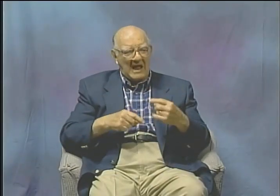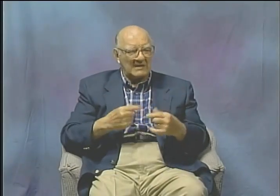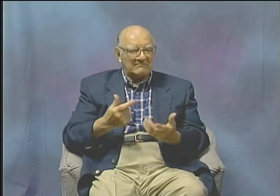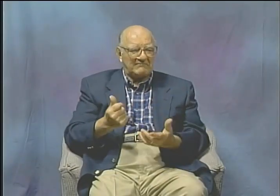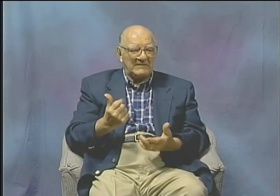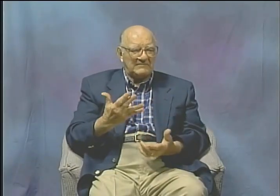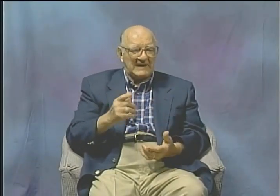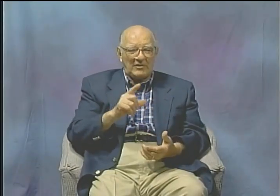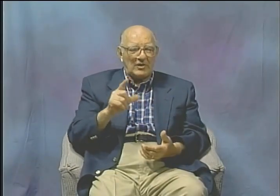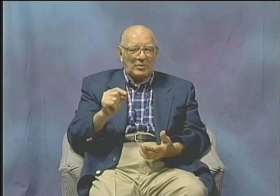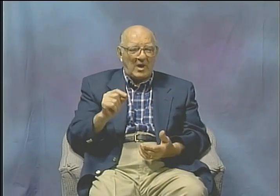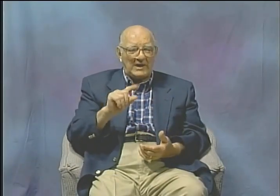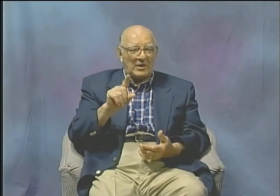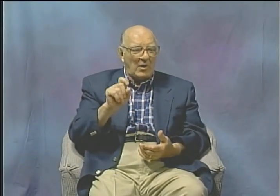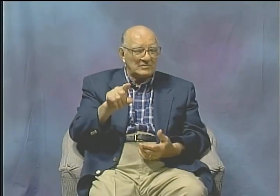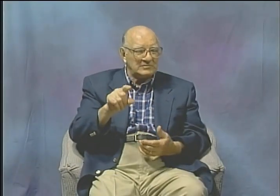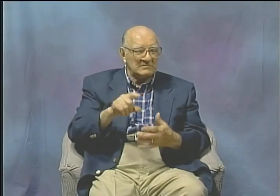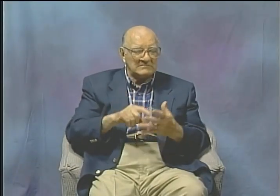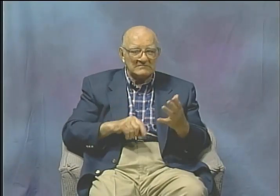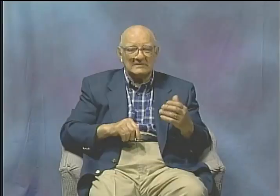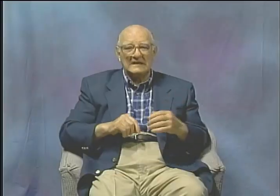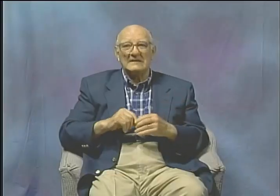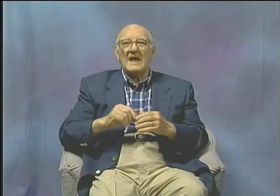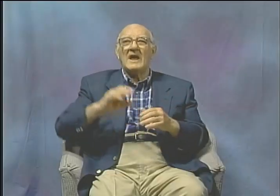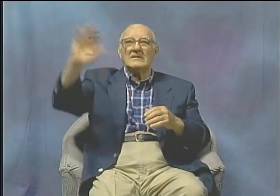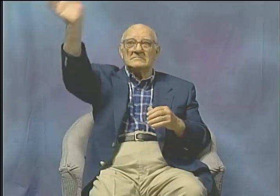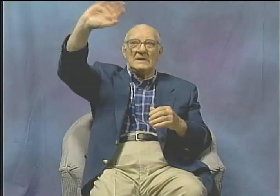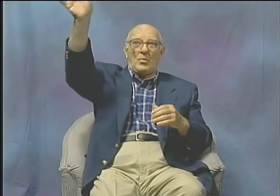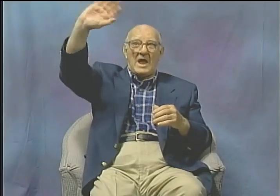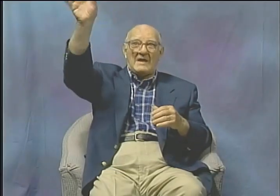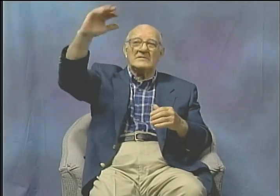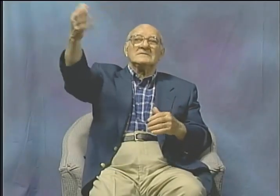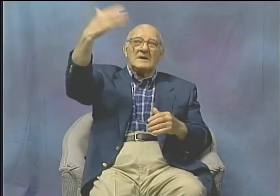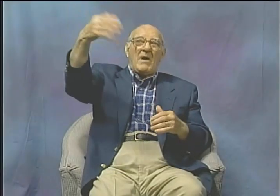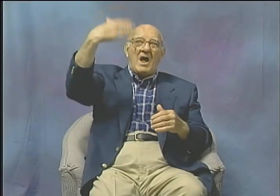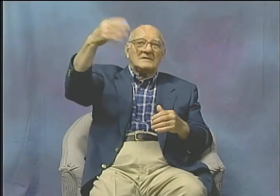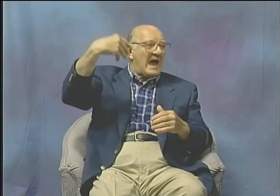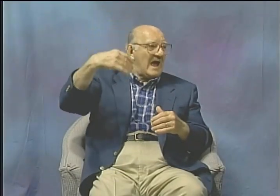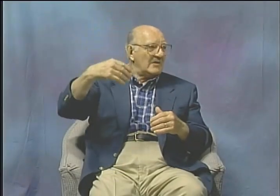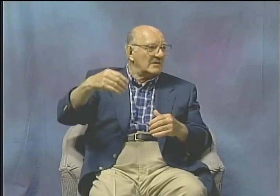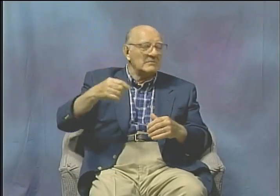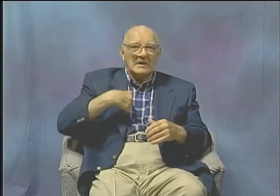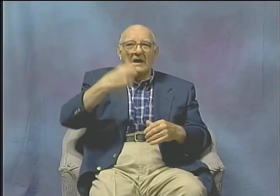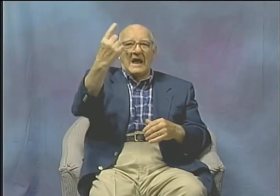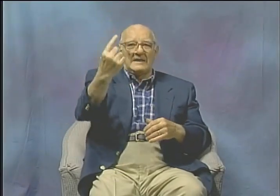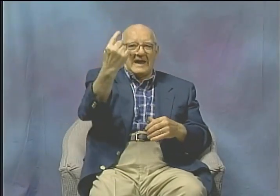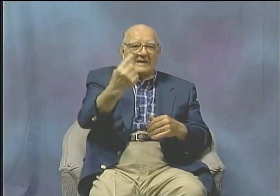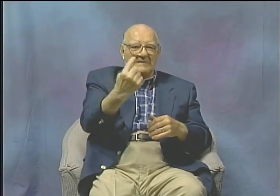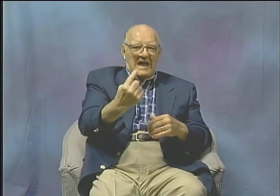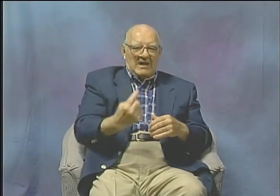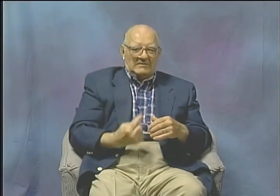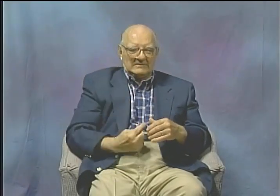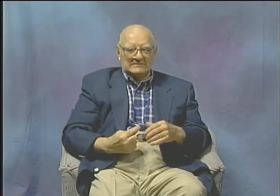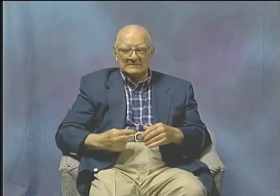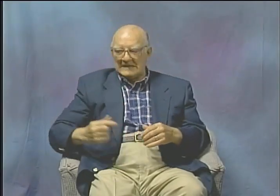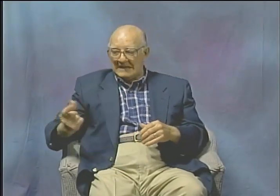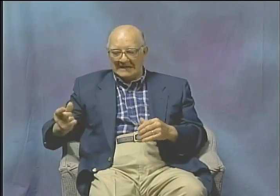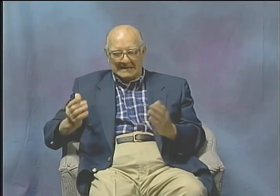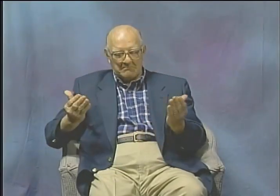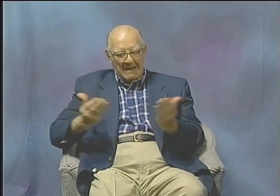About 15 or 20 questions. Then he waved, come on, Dan. I came down. He